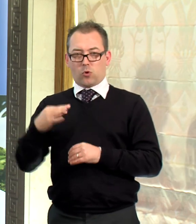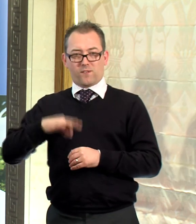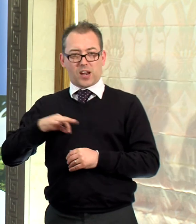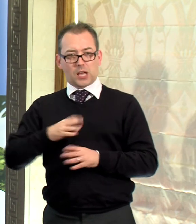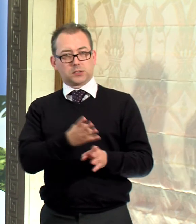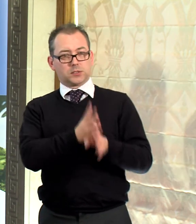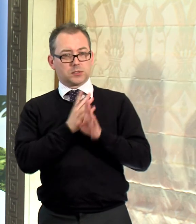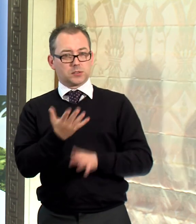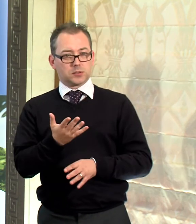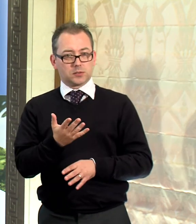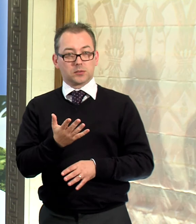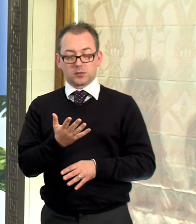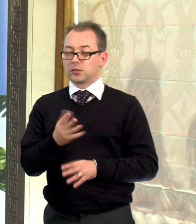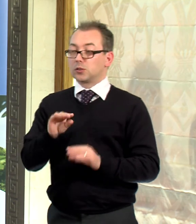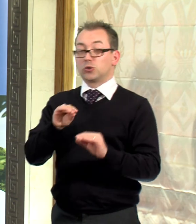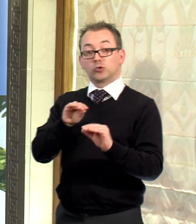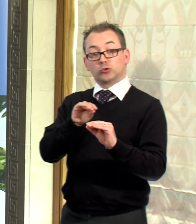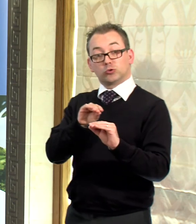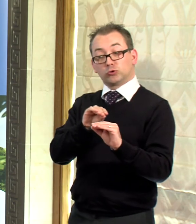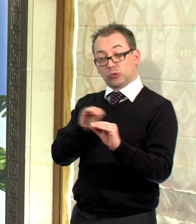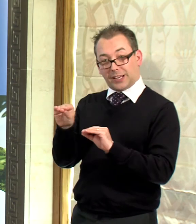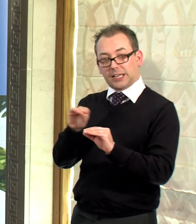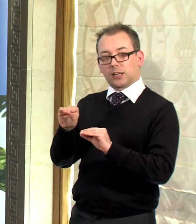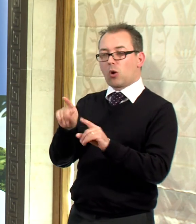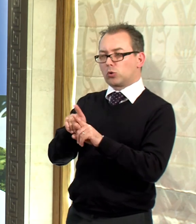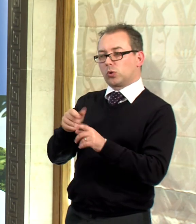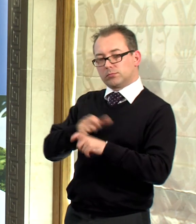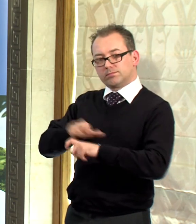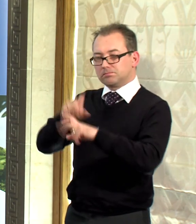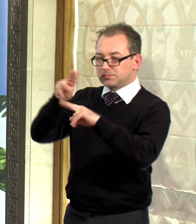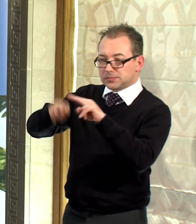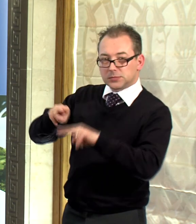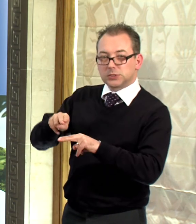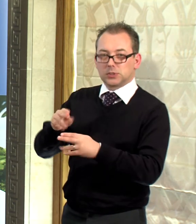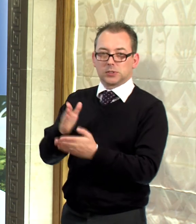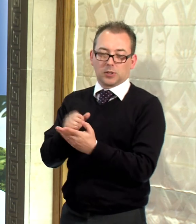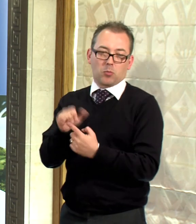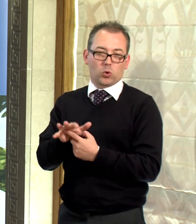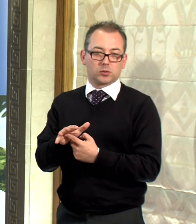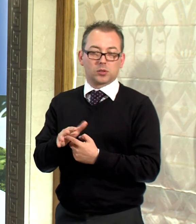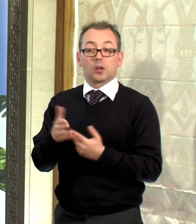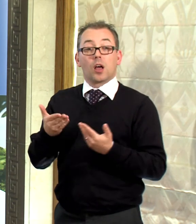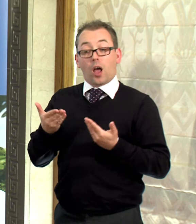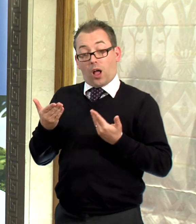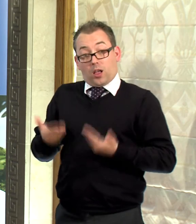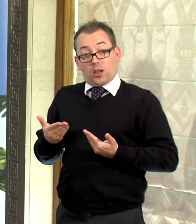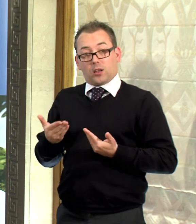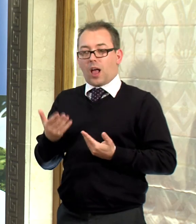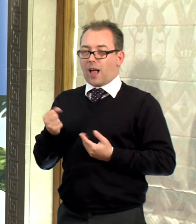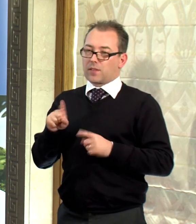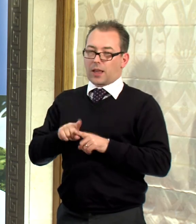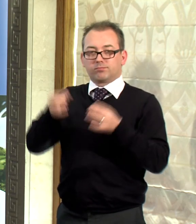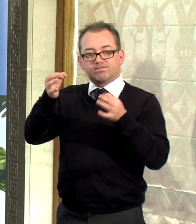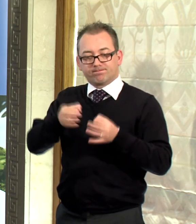Training and quality assessment are also fundamental to this development, and although at present there is no